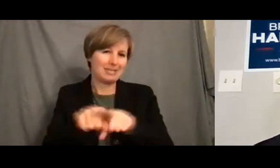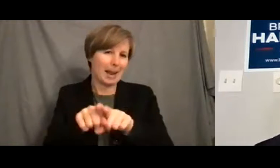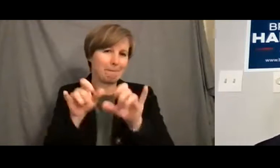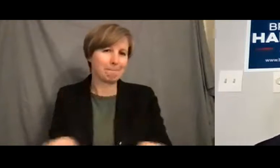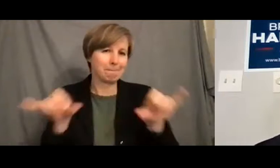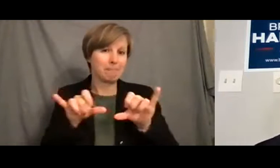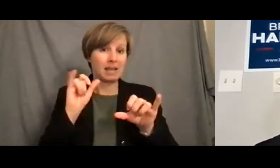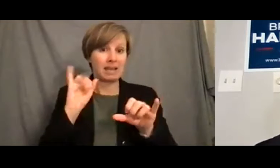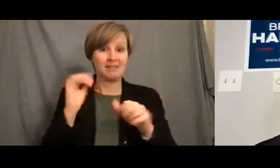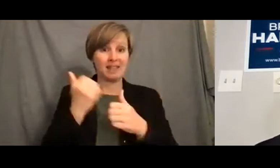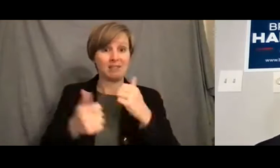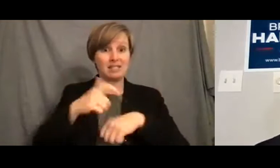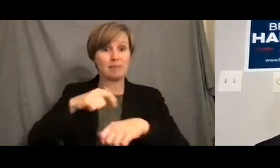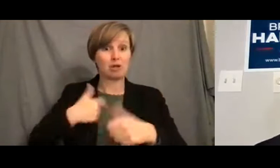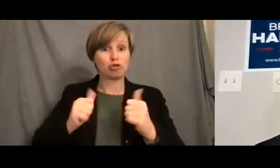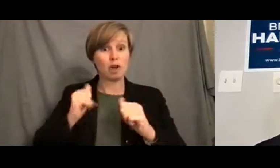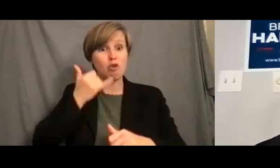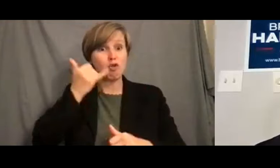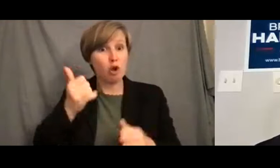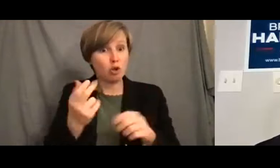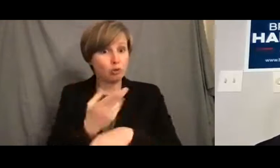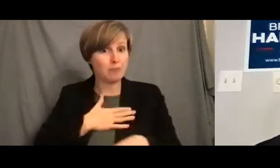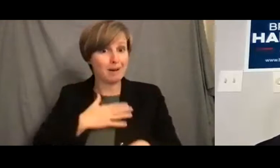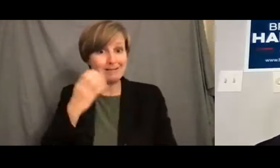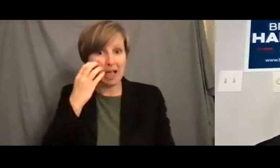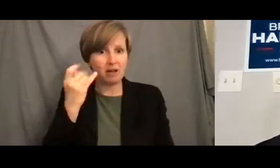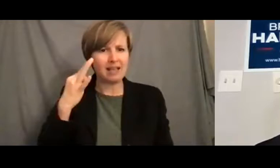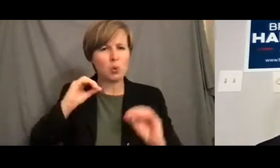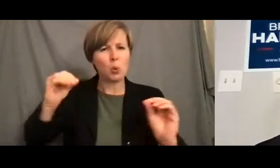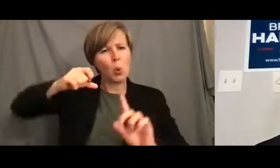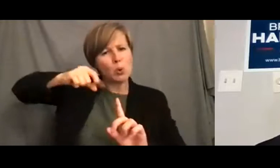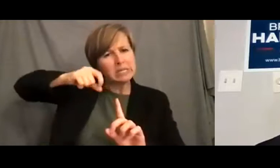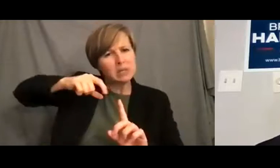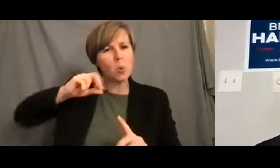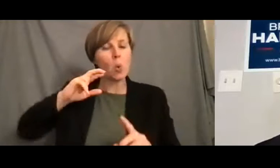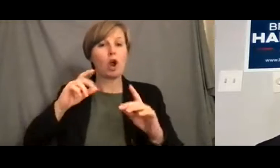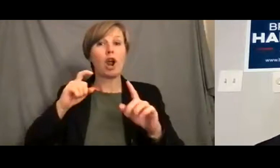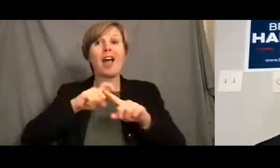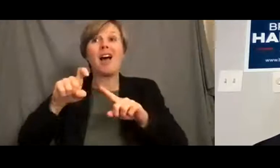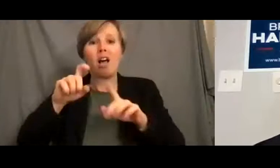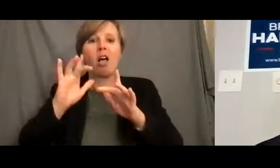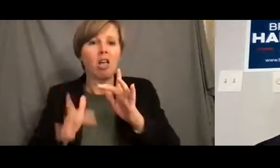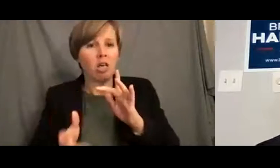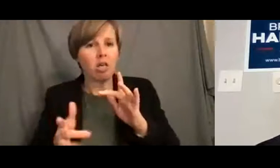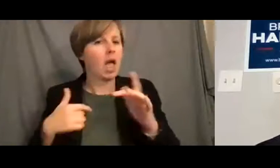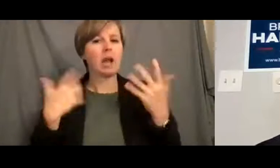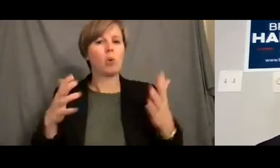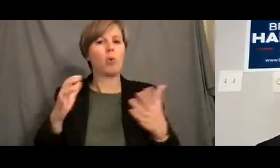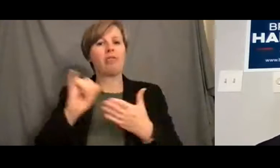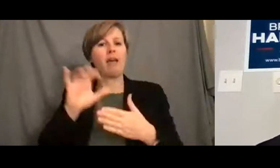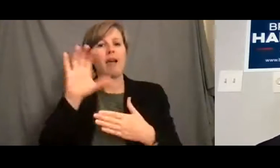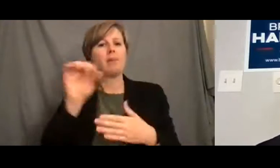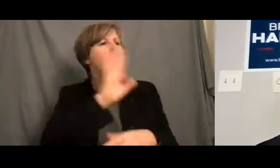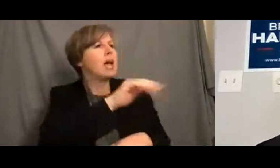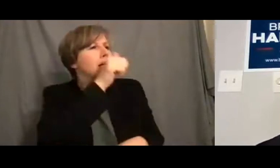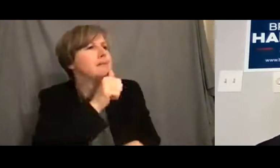go to make a phone call on my cell phone, I don't have a signal or the call keeps dropping, I don't want my company to tell me to stick with